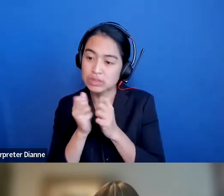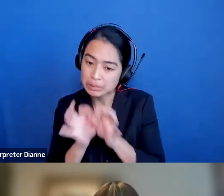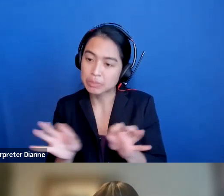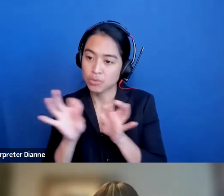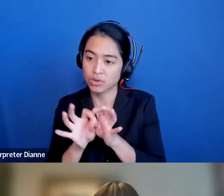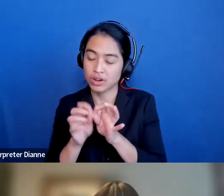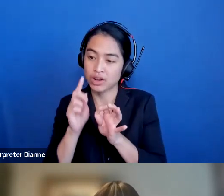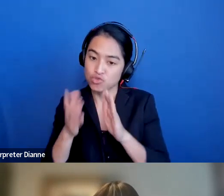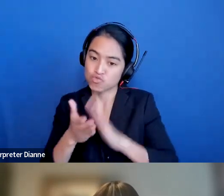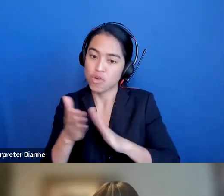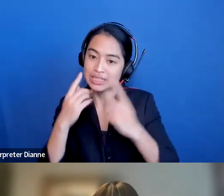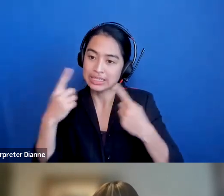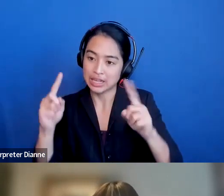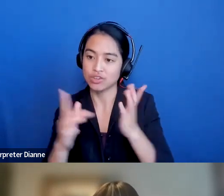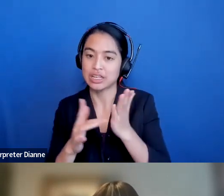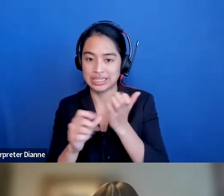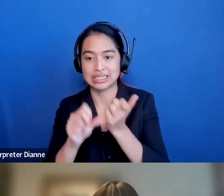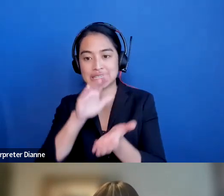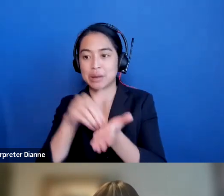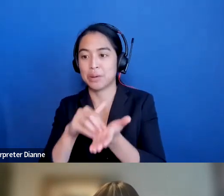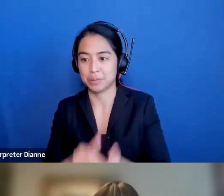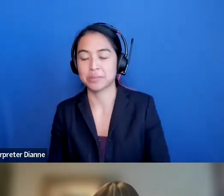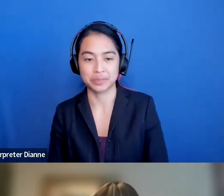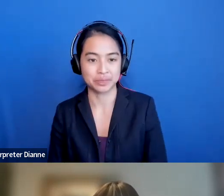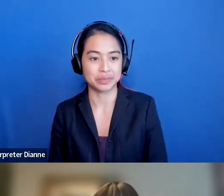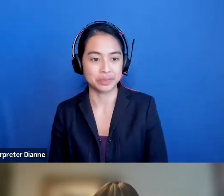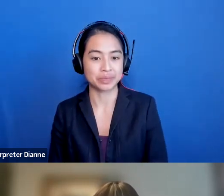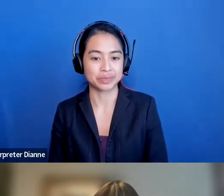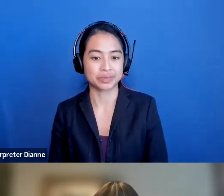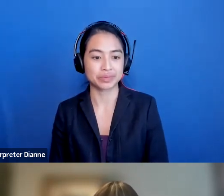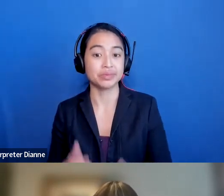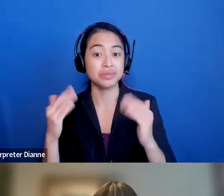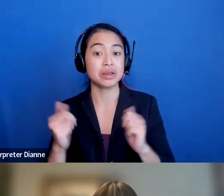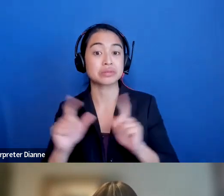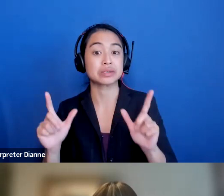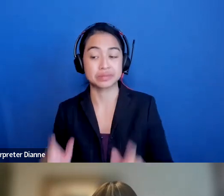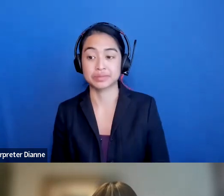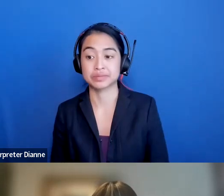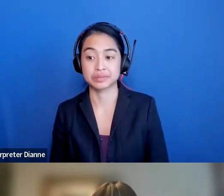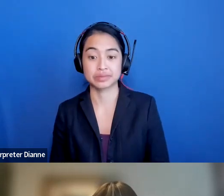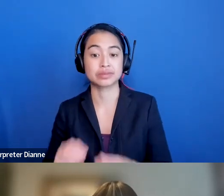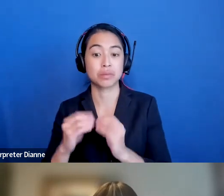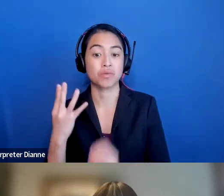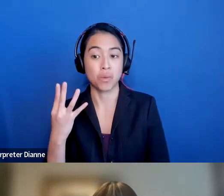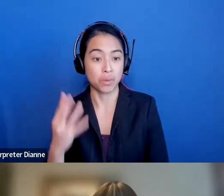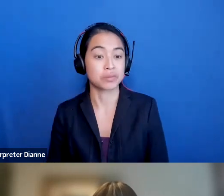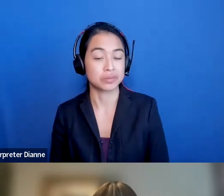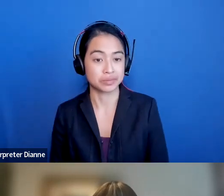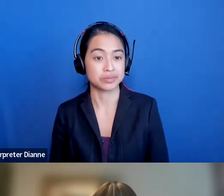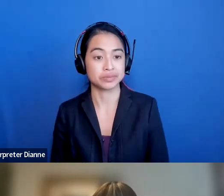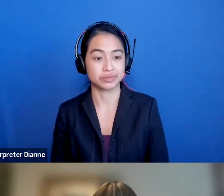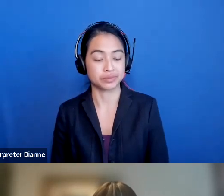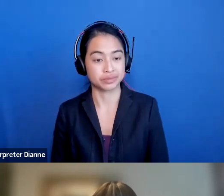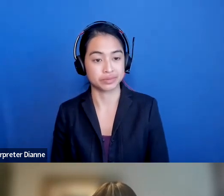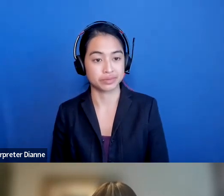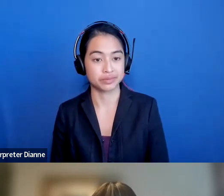running a successful technical assistance center. Next slide, please, and that would be slide 4. All